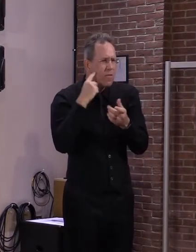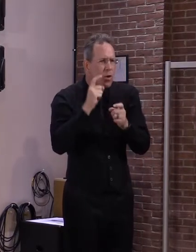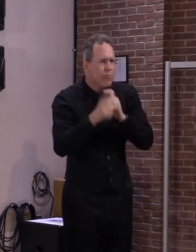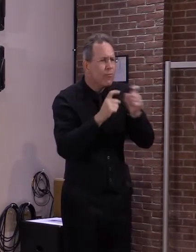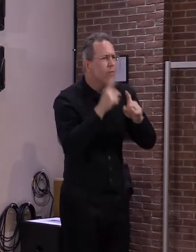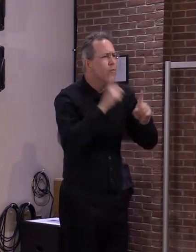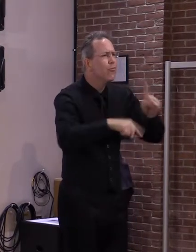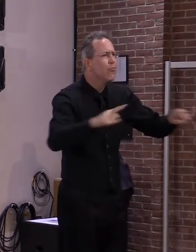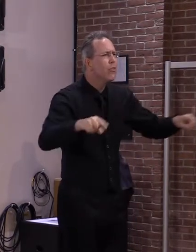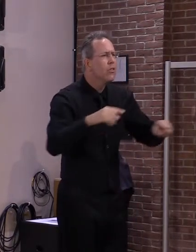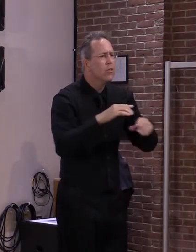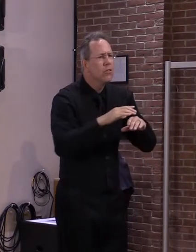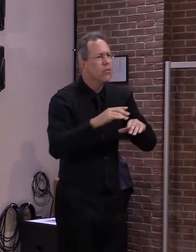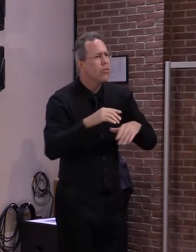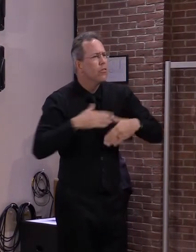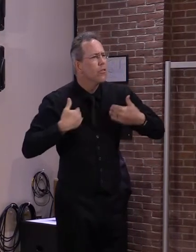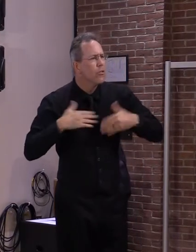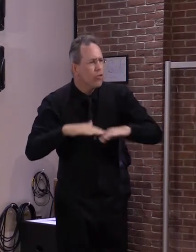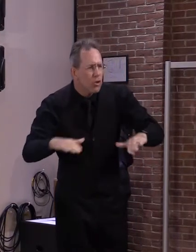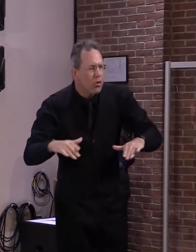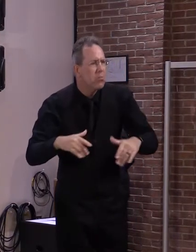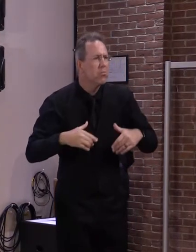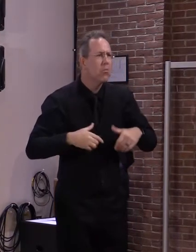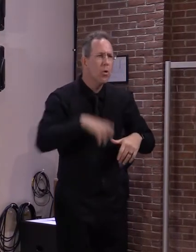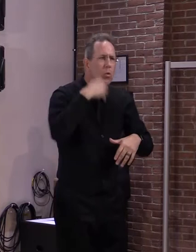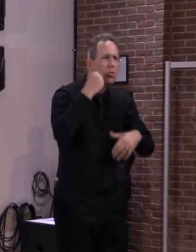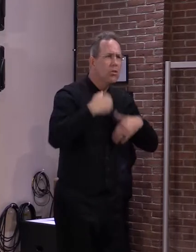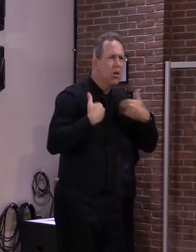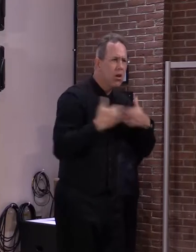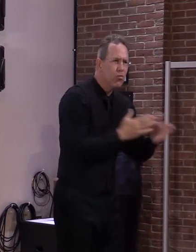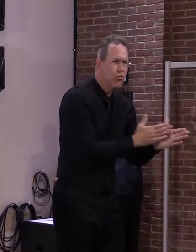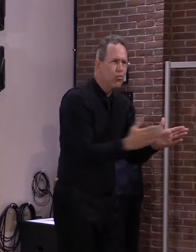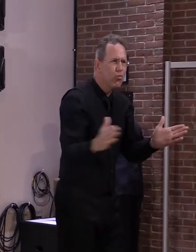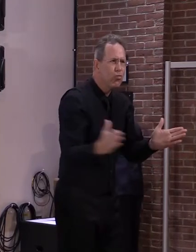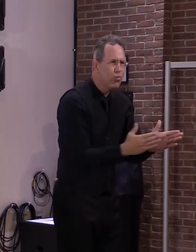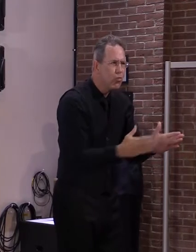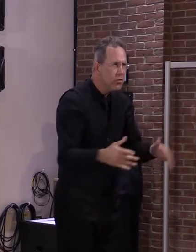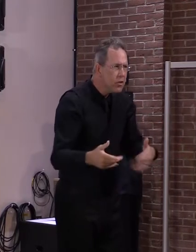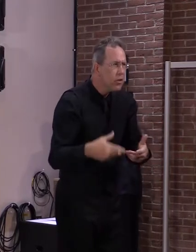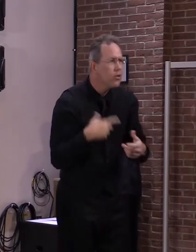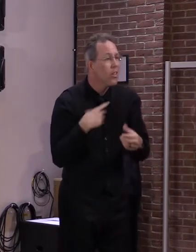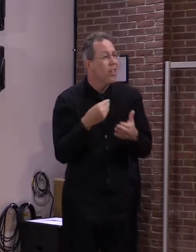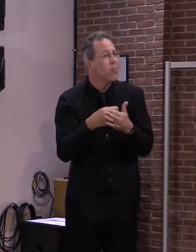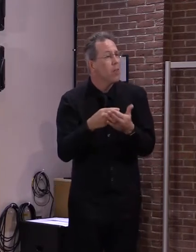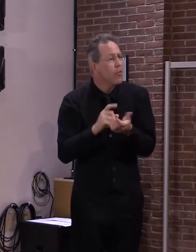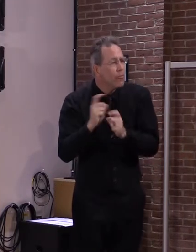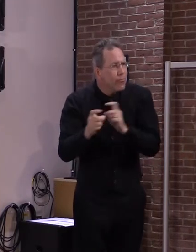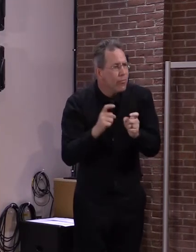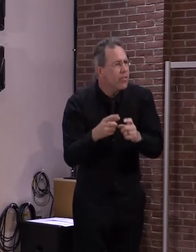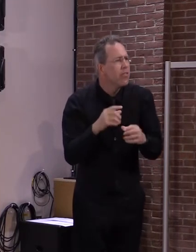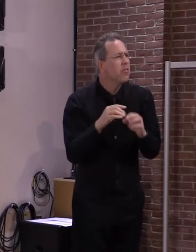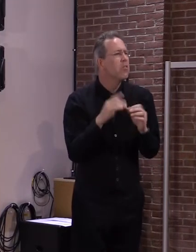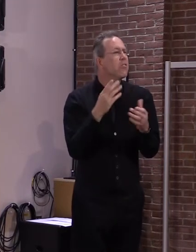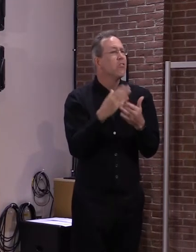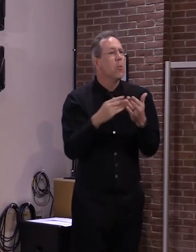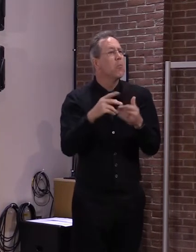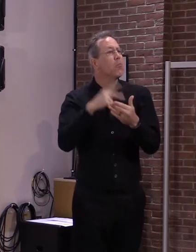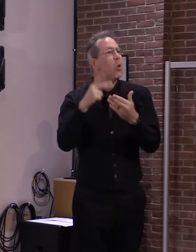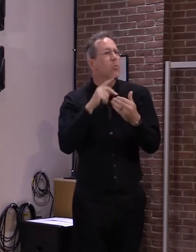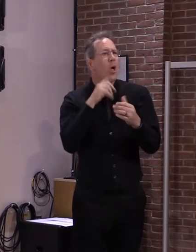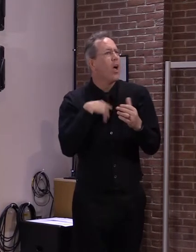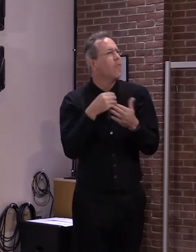expand access to summer programs this year by creating programs in areas where few or no options currently exist, by